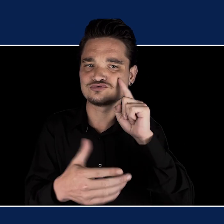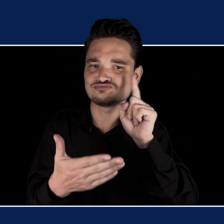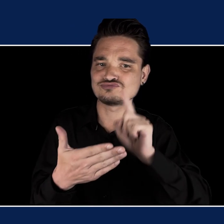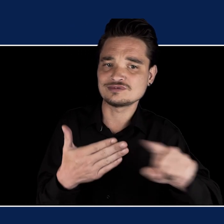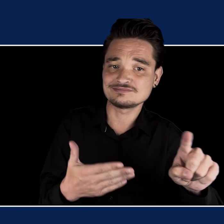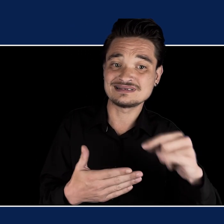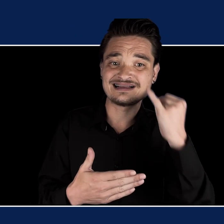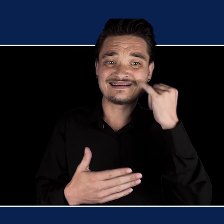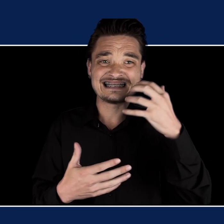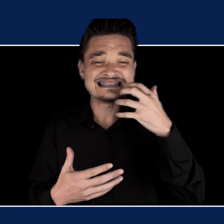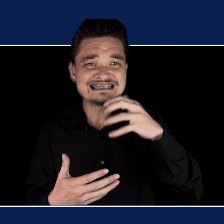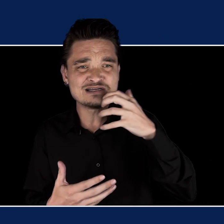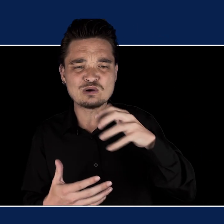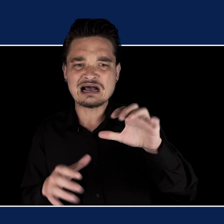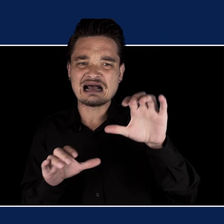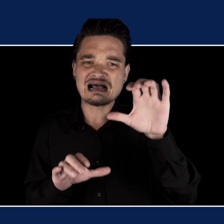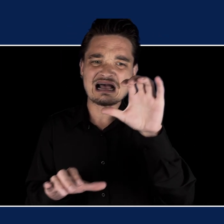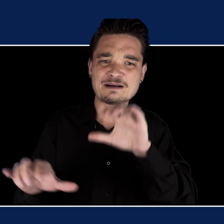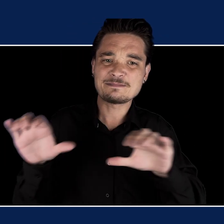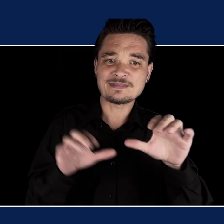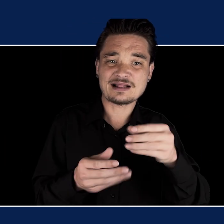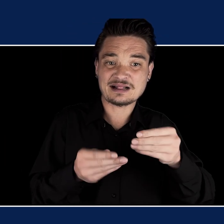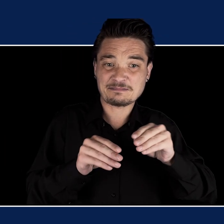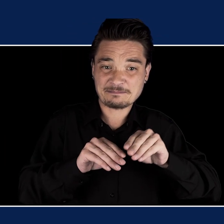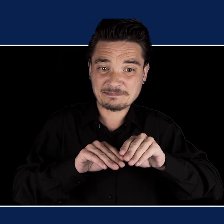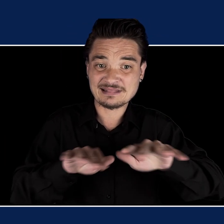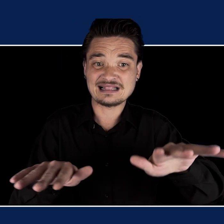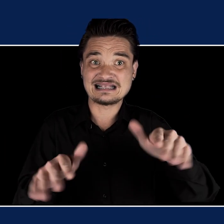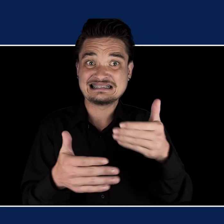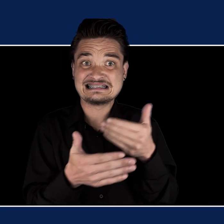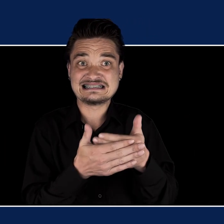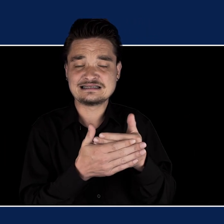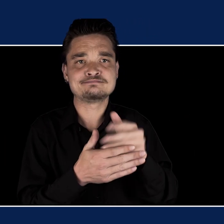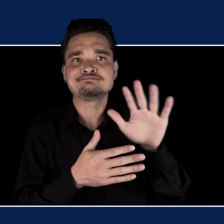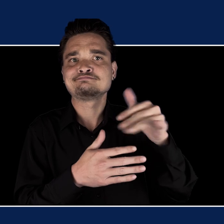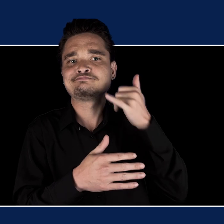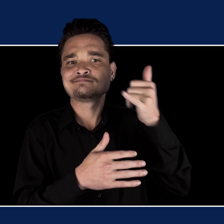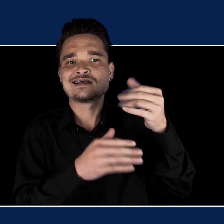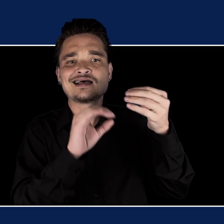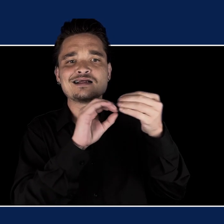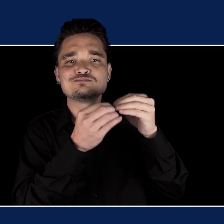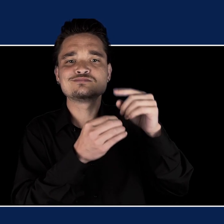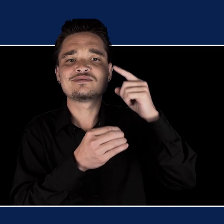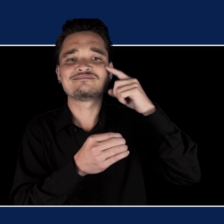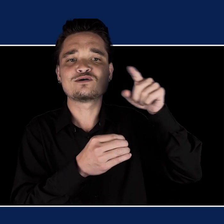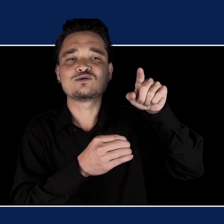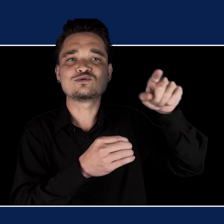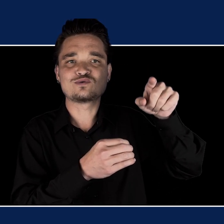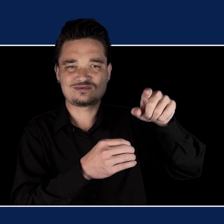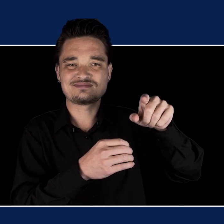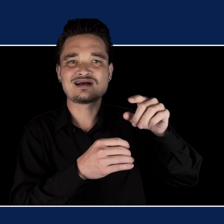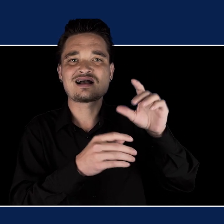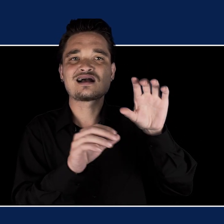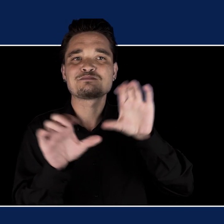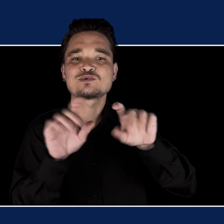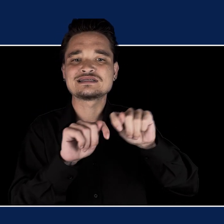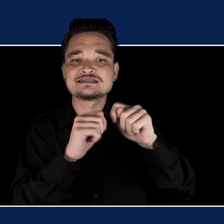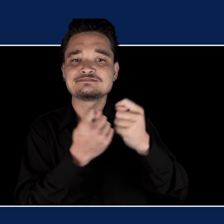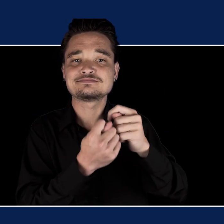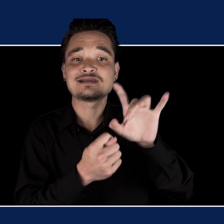heating fuel or chemicals spill near your well or spring, call the spill management team at